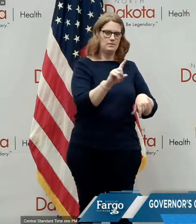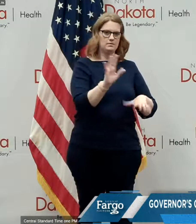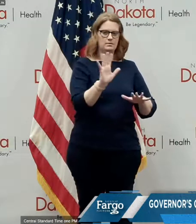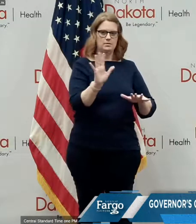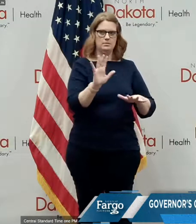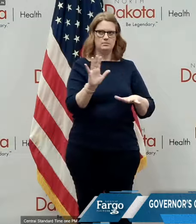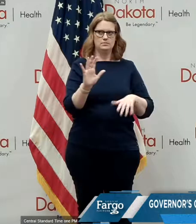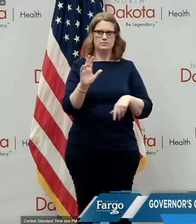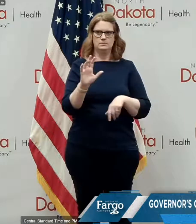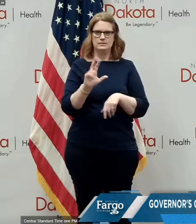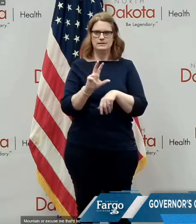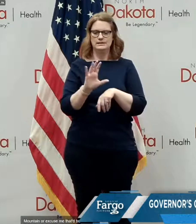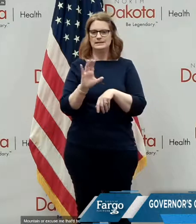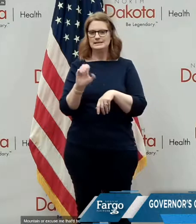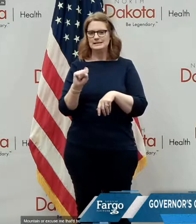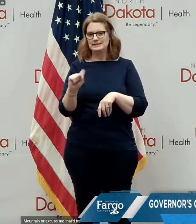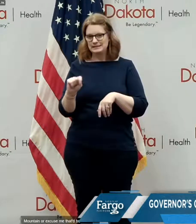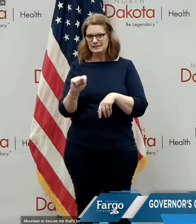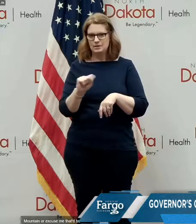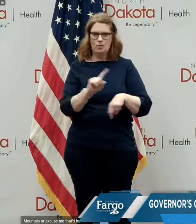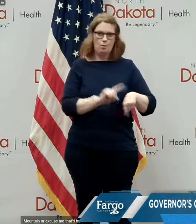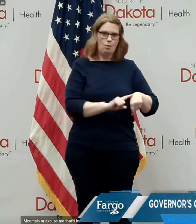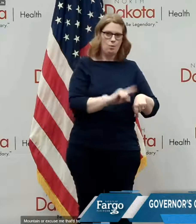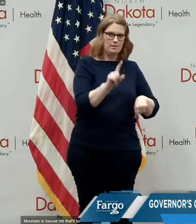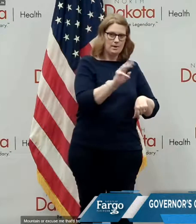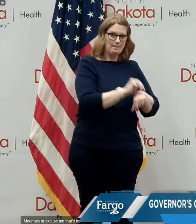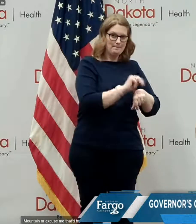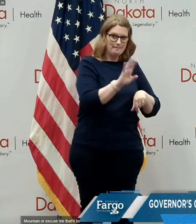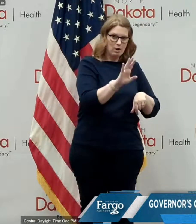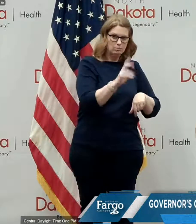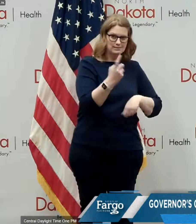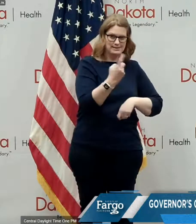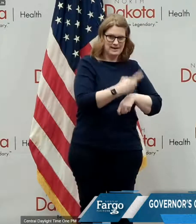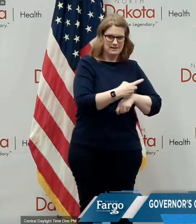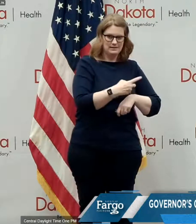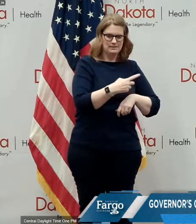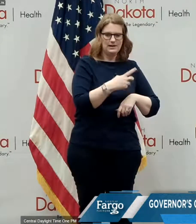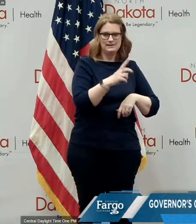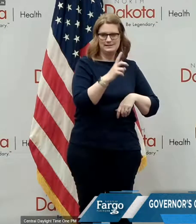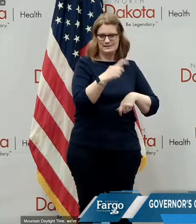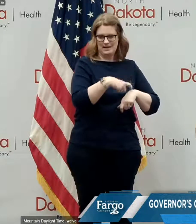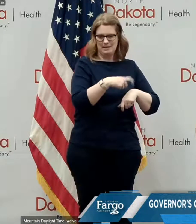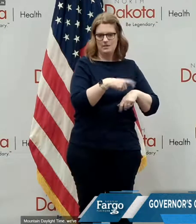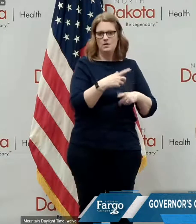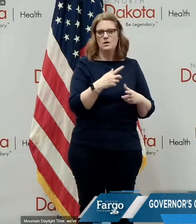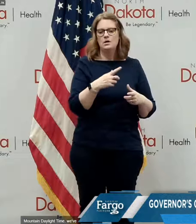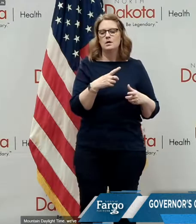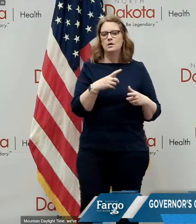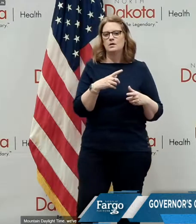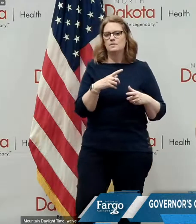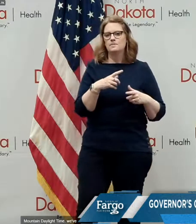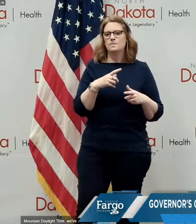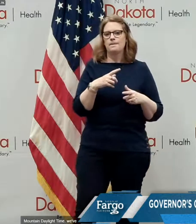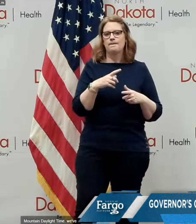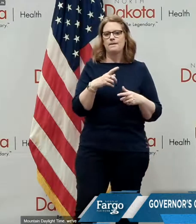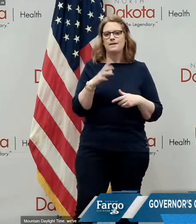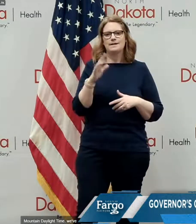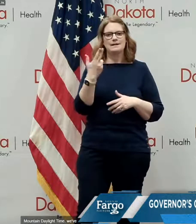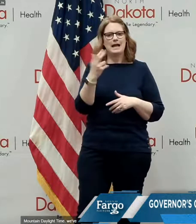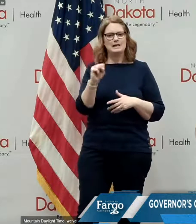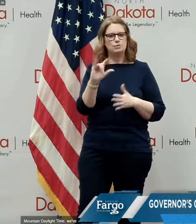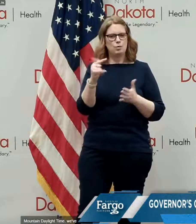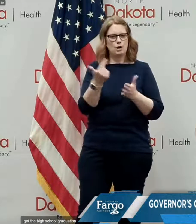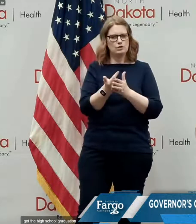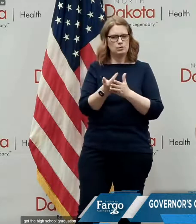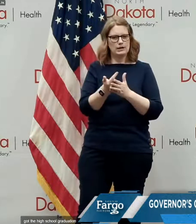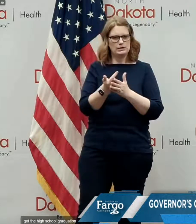be Central Daylight Time, 1 p.m. Mountain Daylight Time. We've got the high school graduation